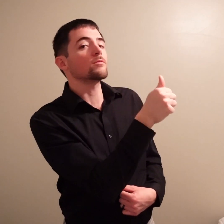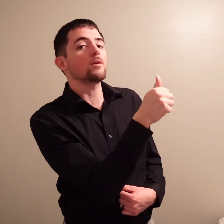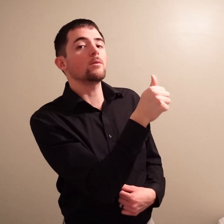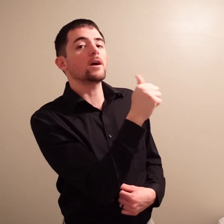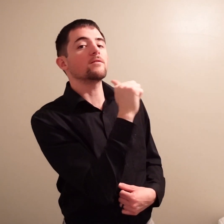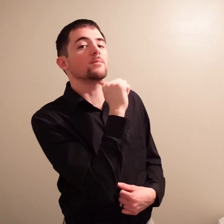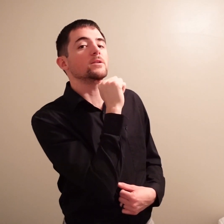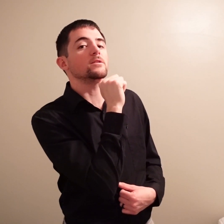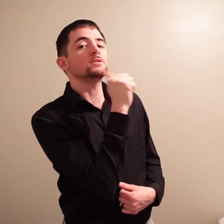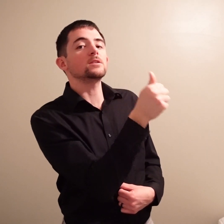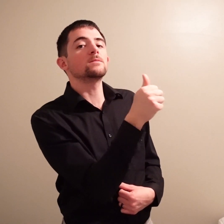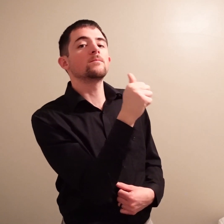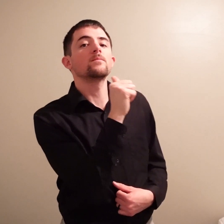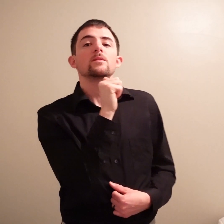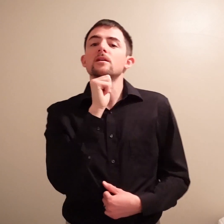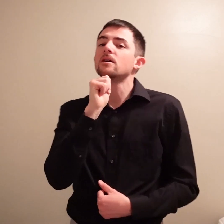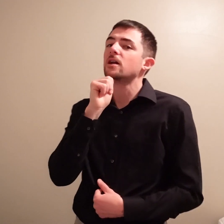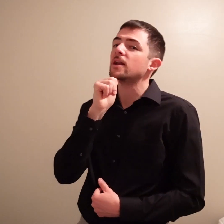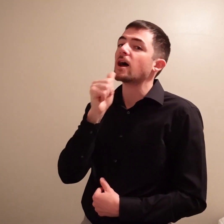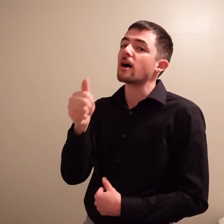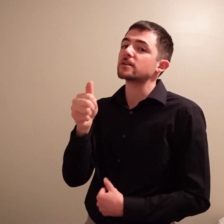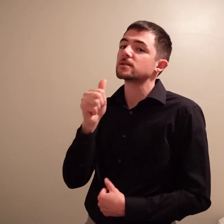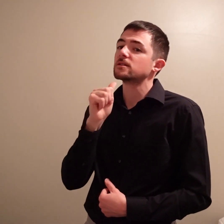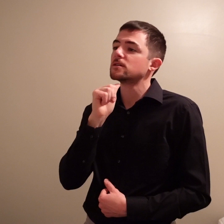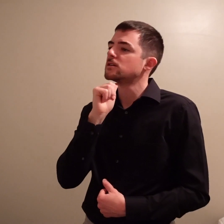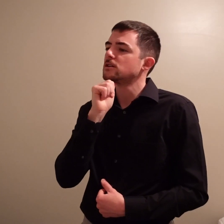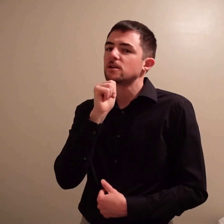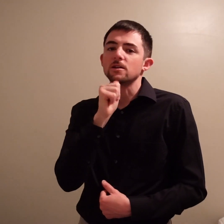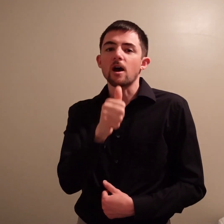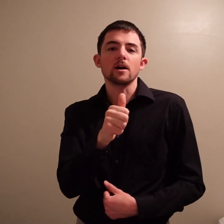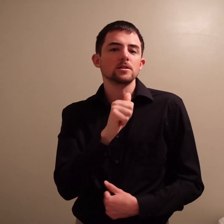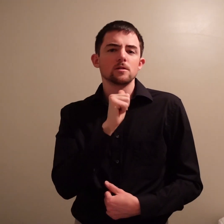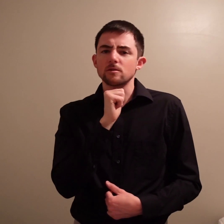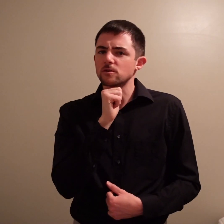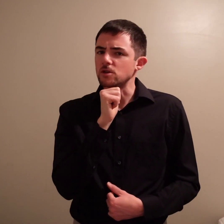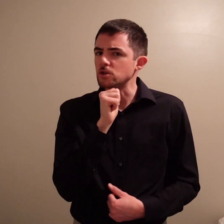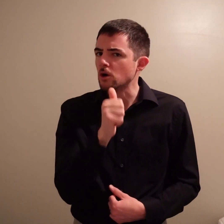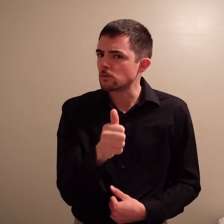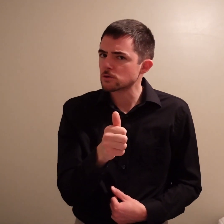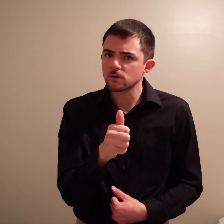throw it out from under your chin. Not, or don't.